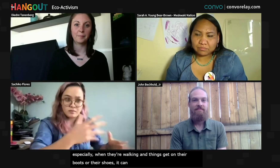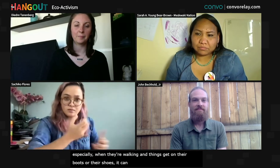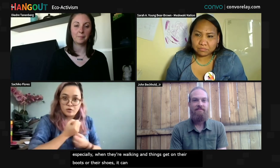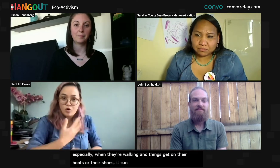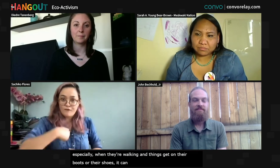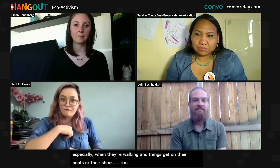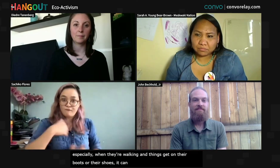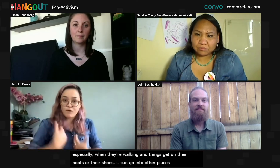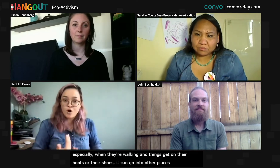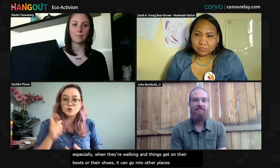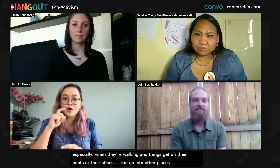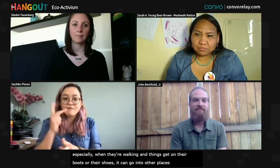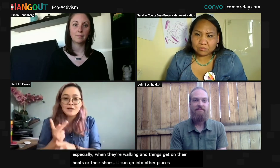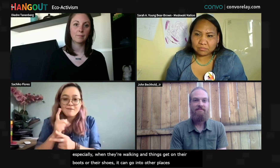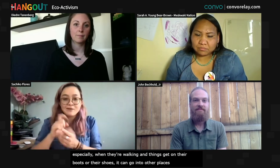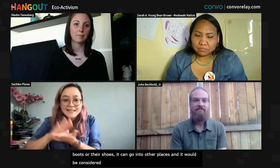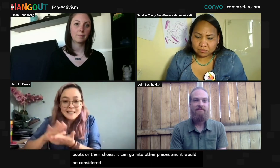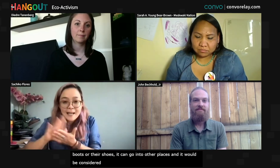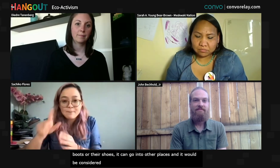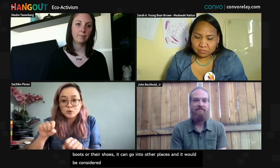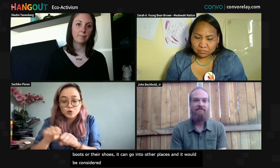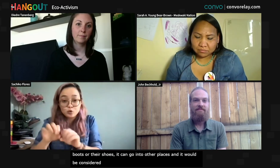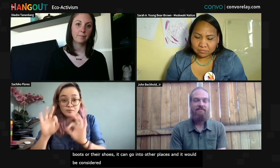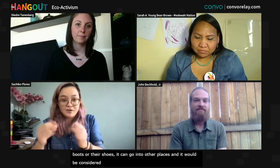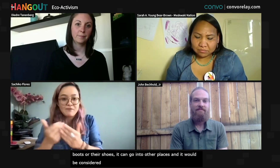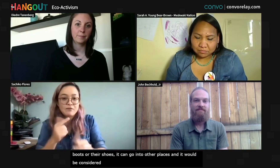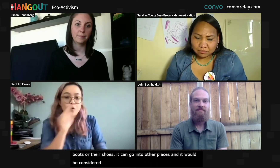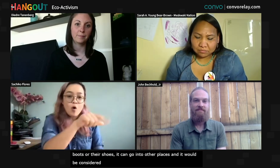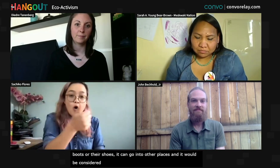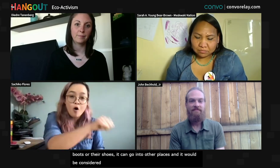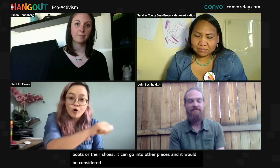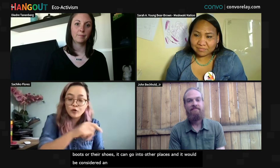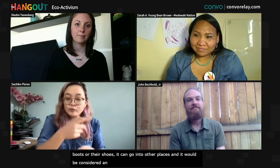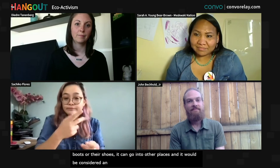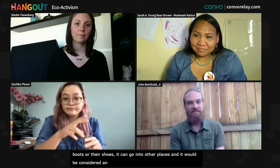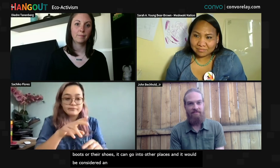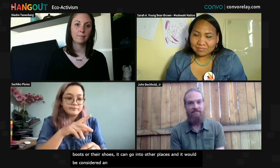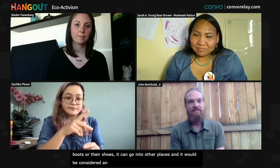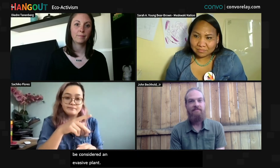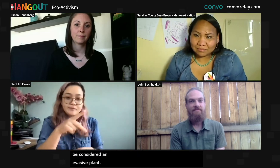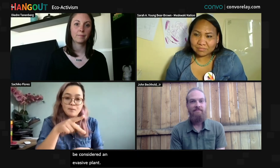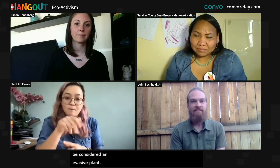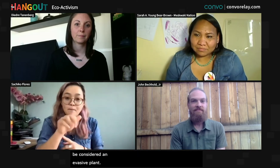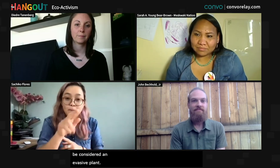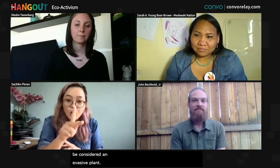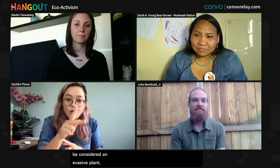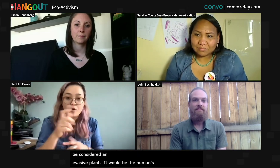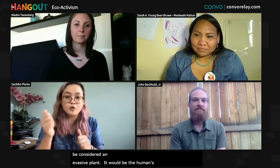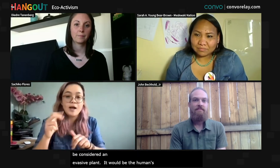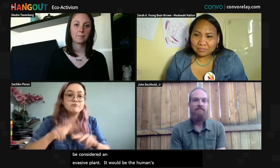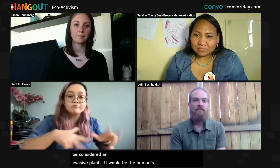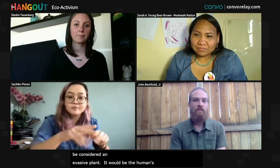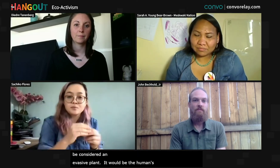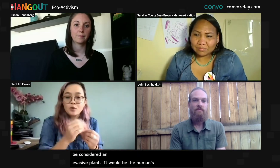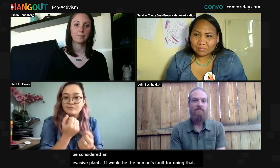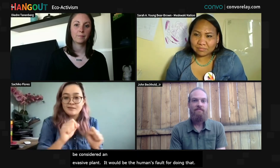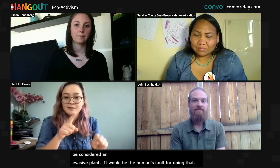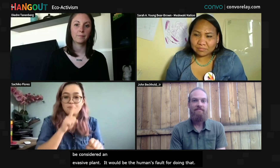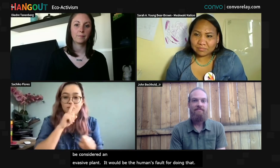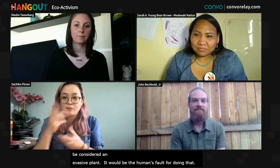considered an invasive plant. And it would be the human's fault for doing that. So we definitely have to clean our shoes. We have to think about these things before we go to another park or a